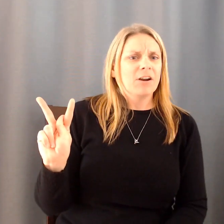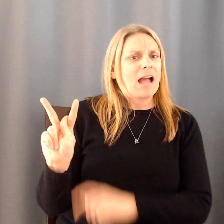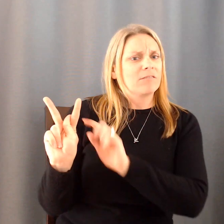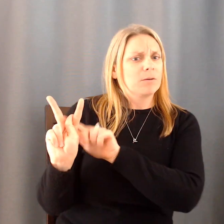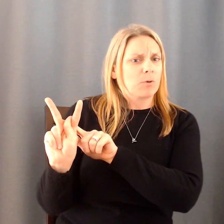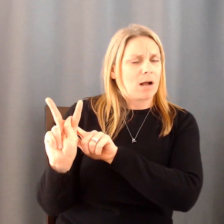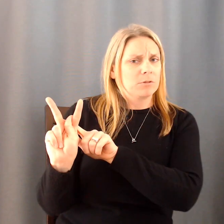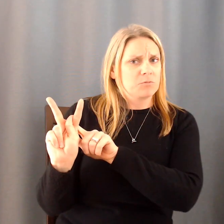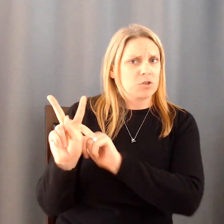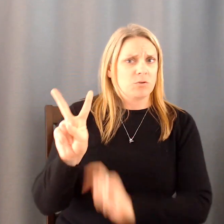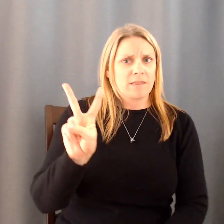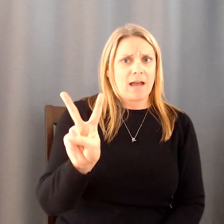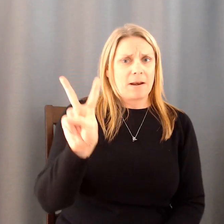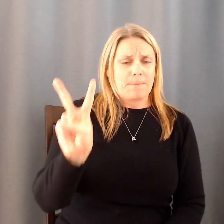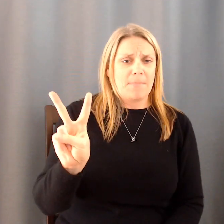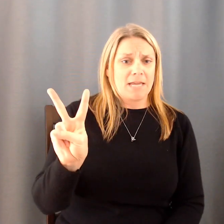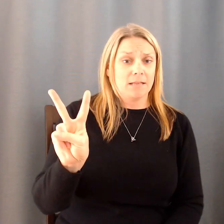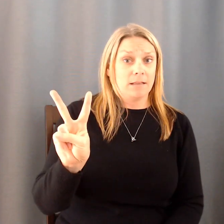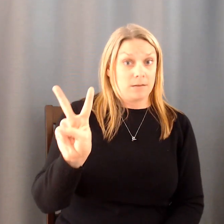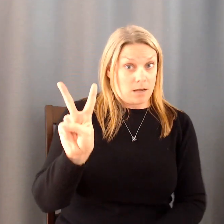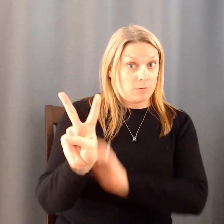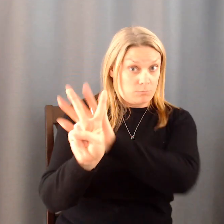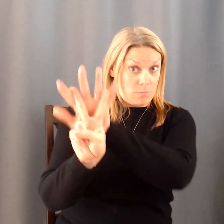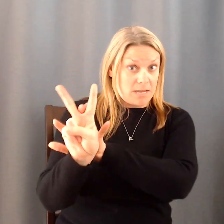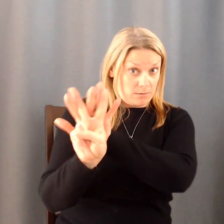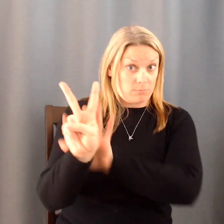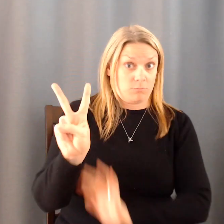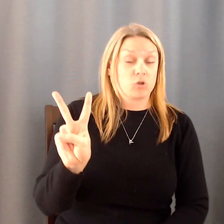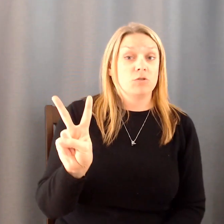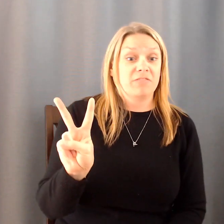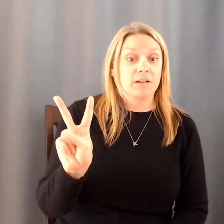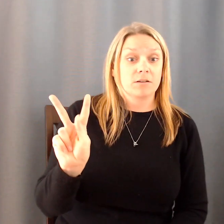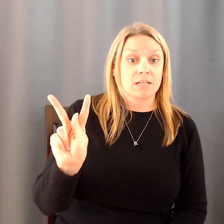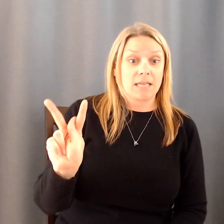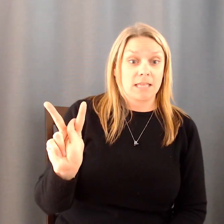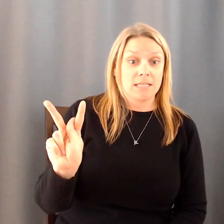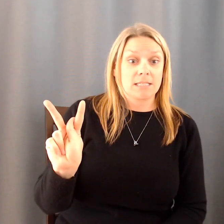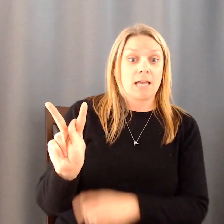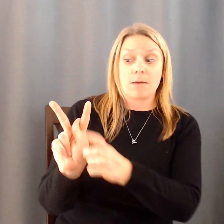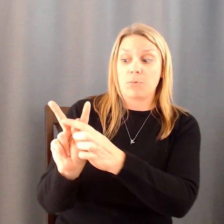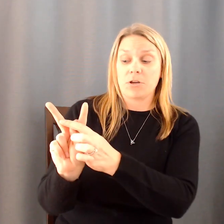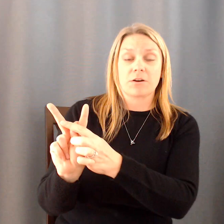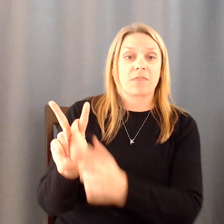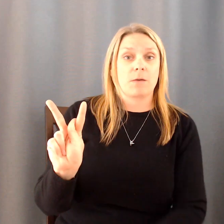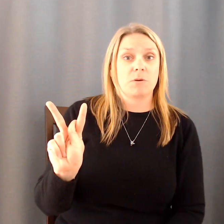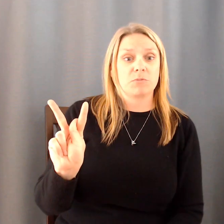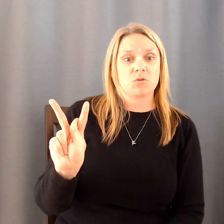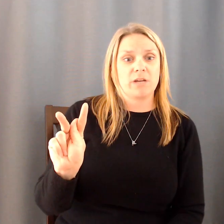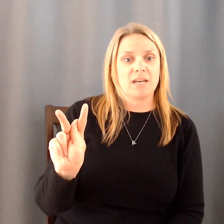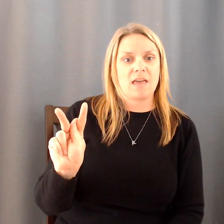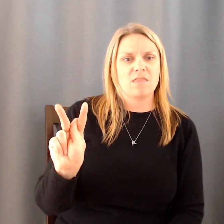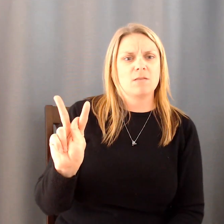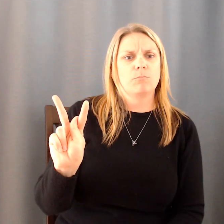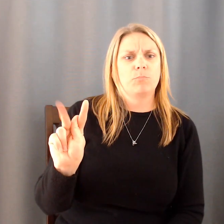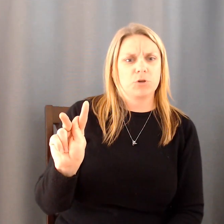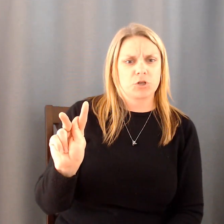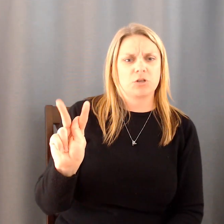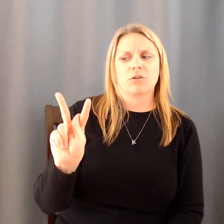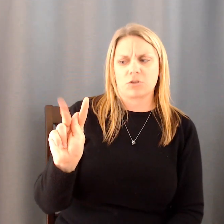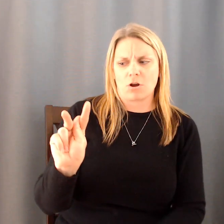having problems doing that, make two fingers like this and put your thumb in between, and then push your tallest